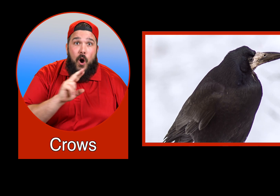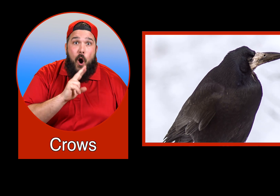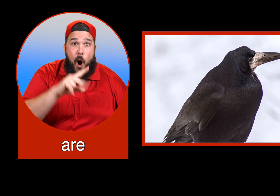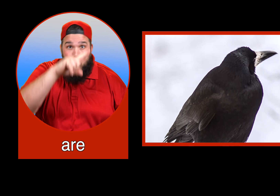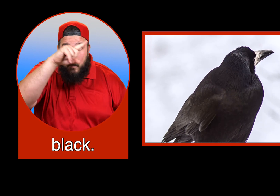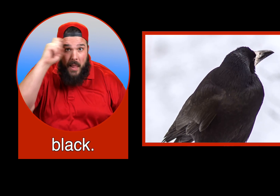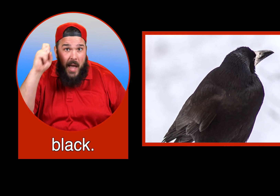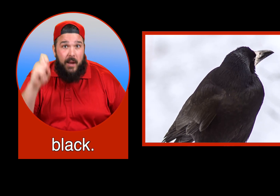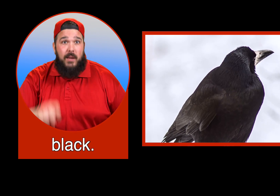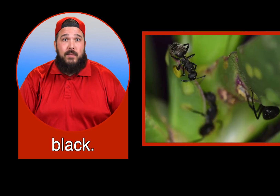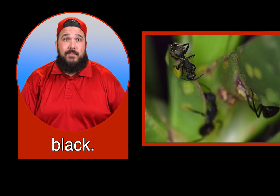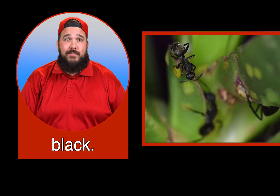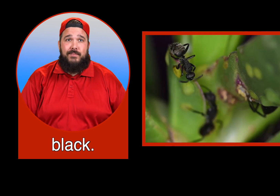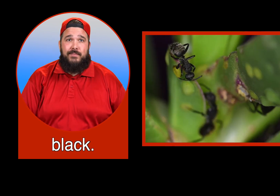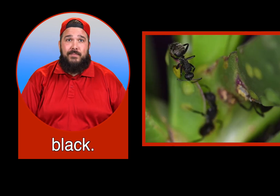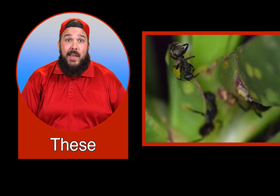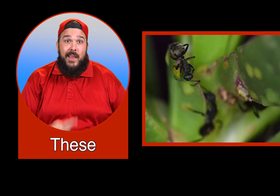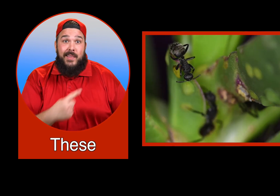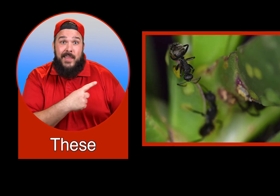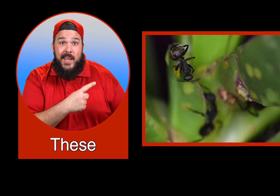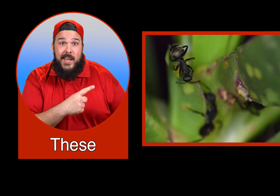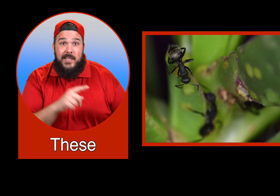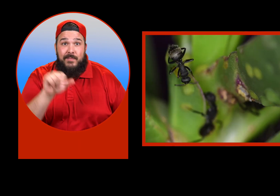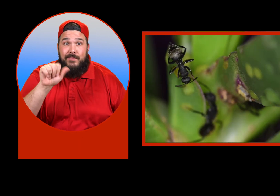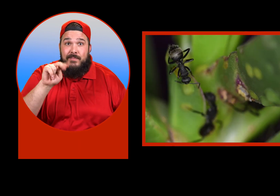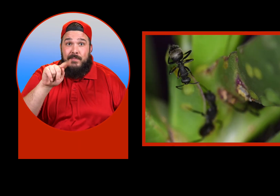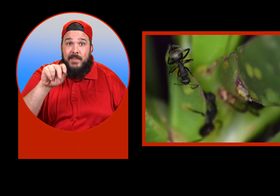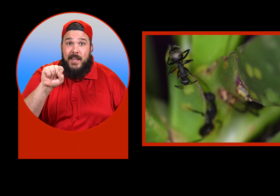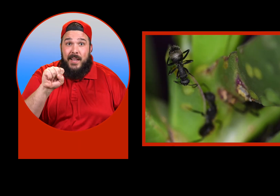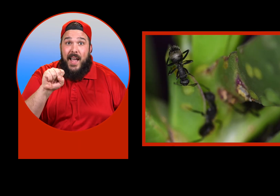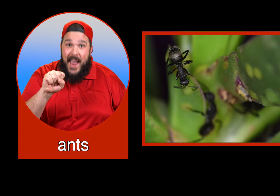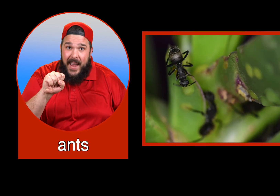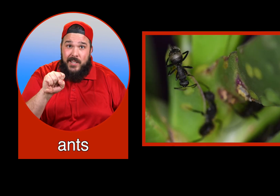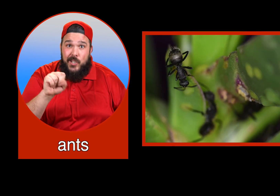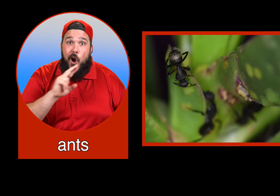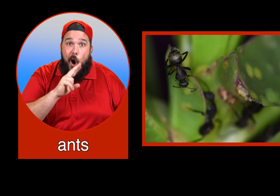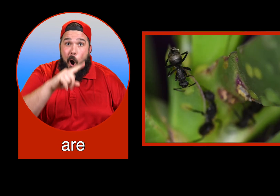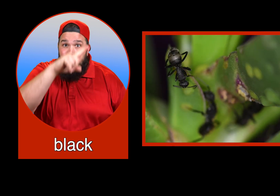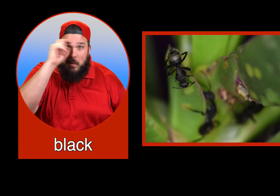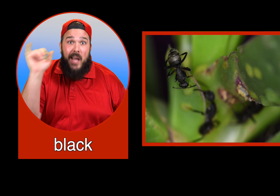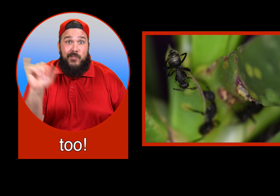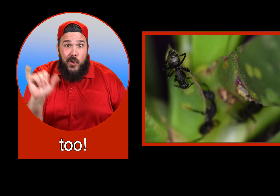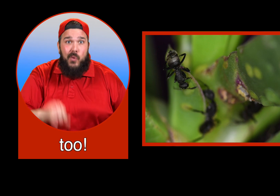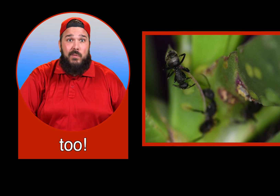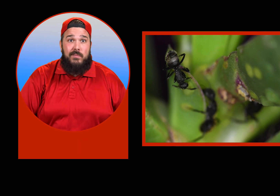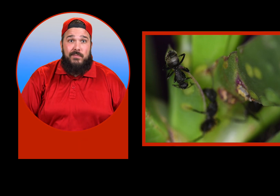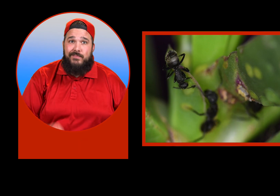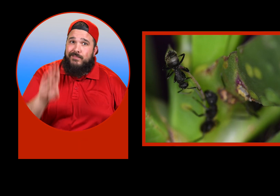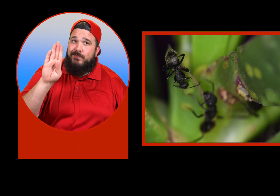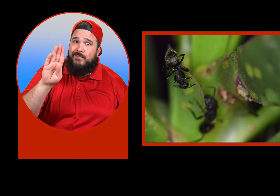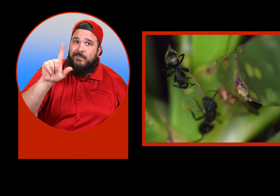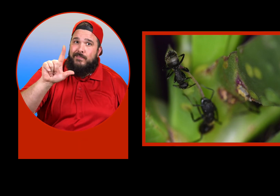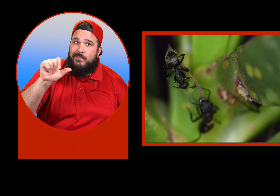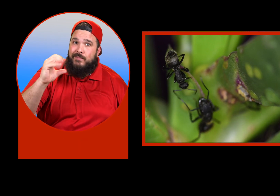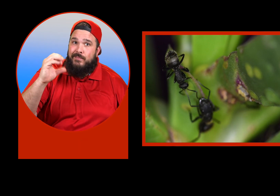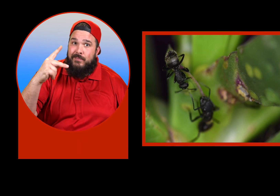Crows are black. These ants are black too.